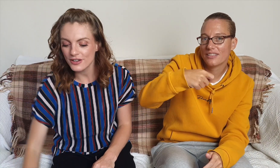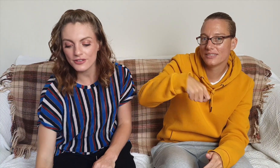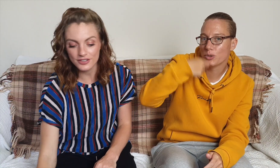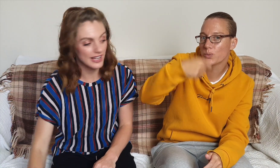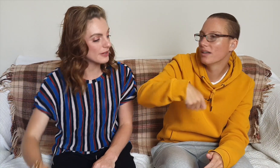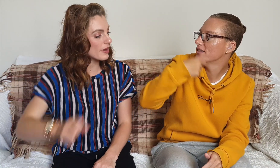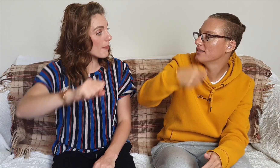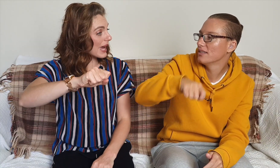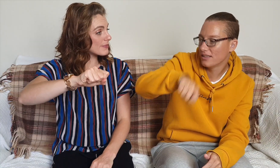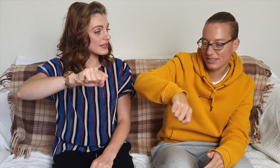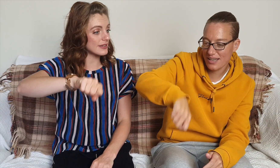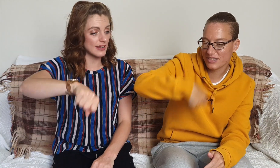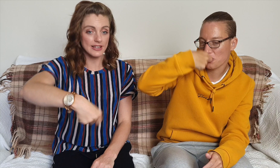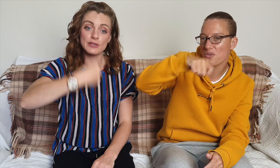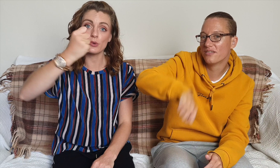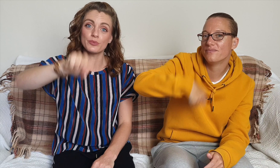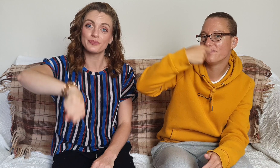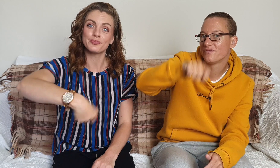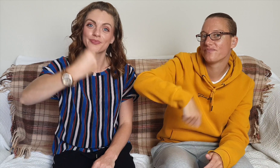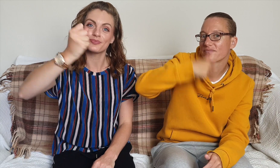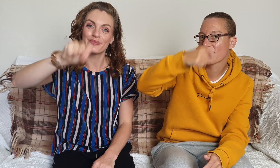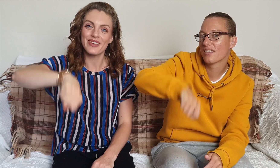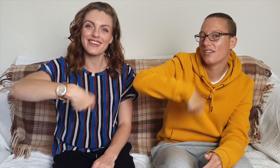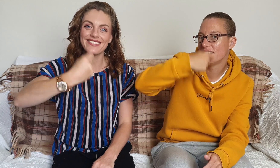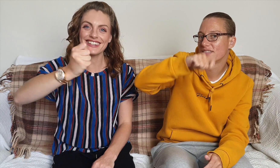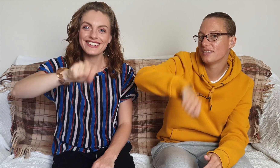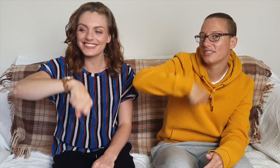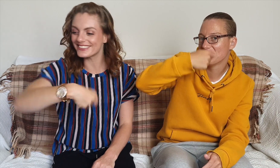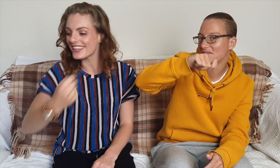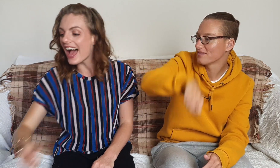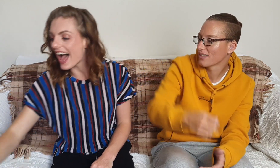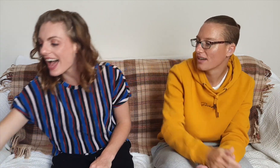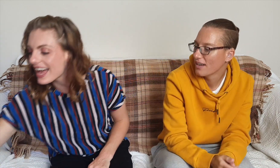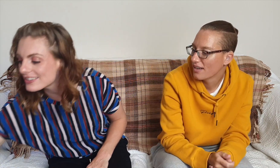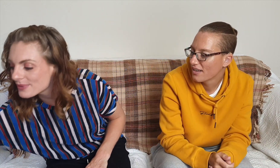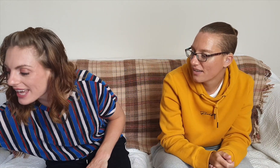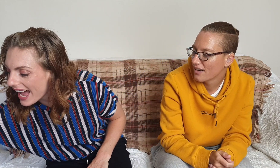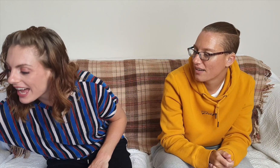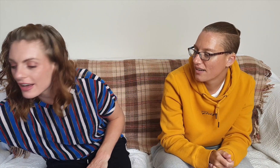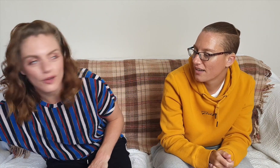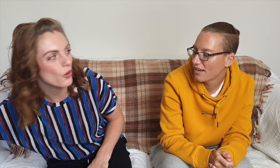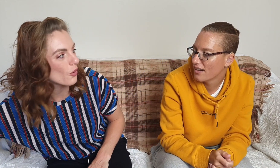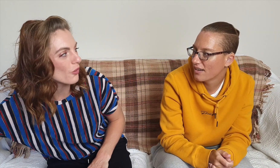So just like we are miming, Yep, spoon. spoon. Very good. And we have, oh,